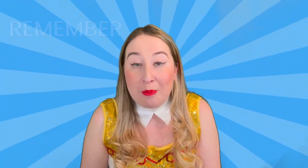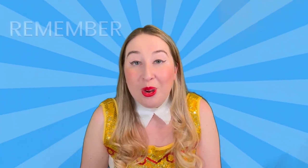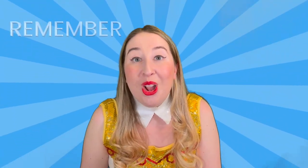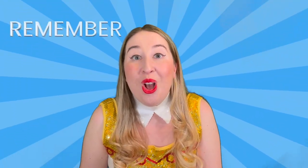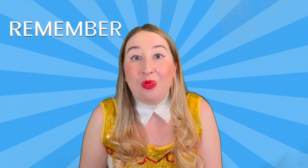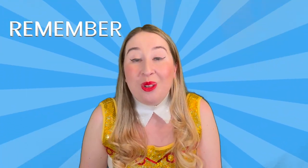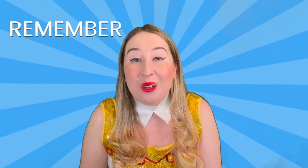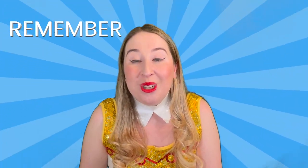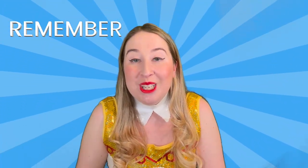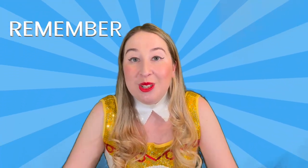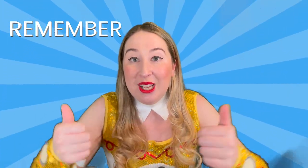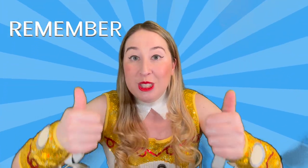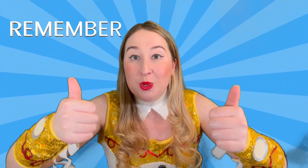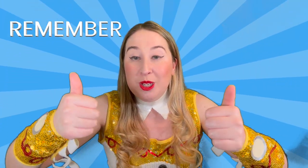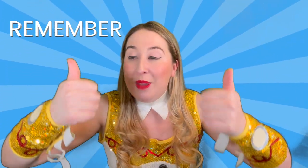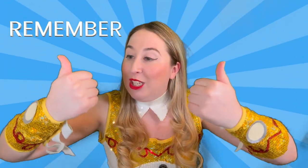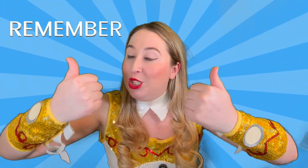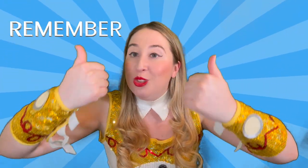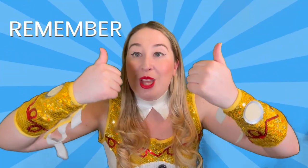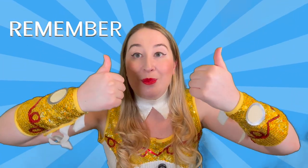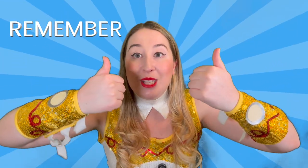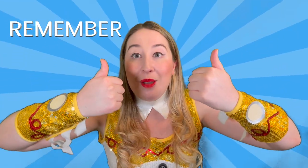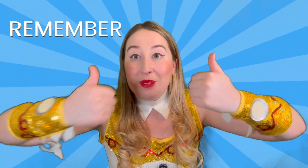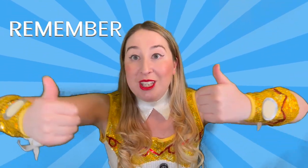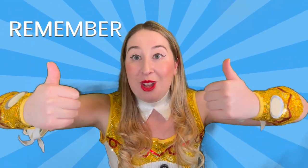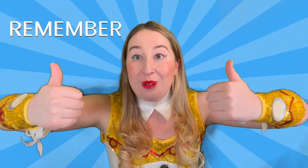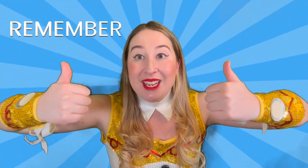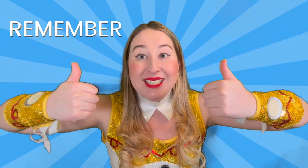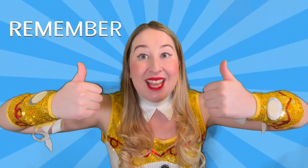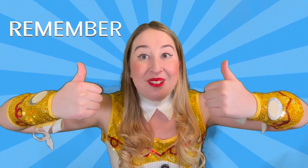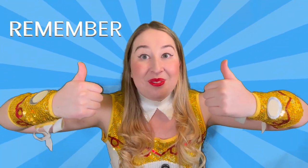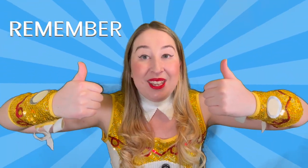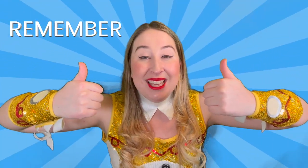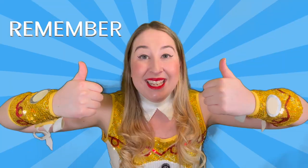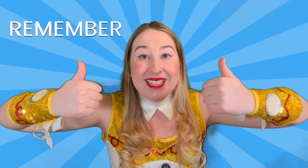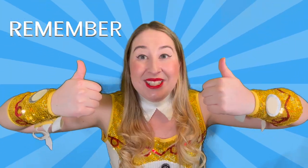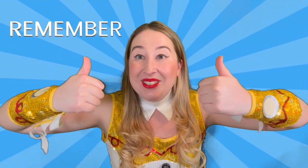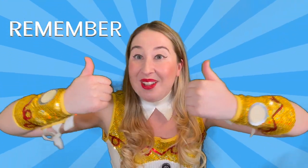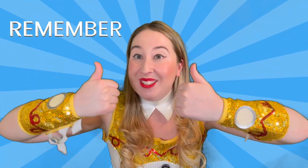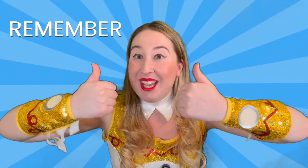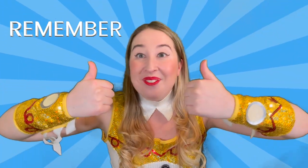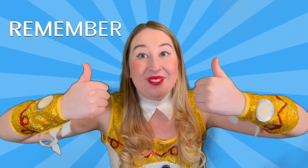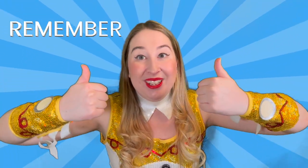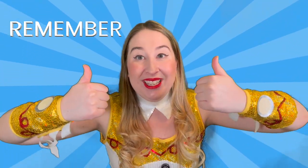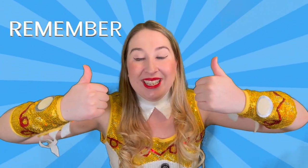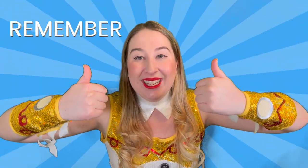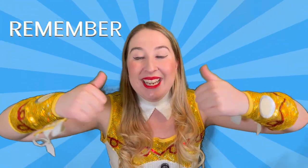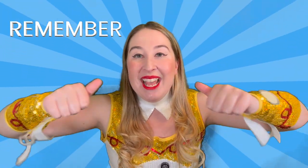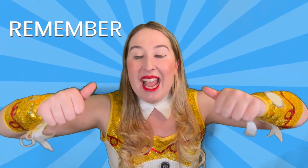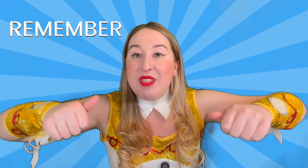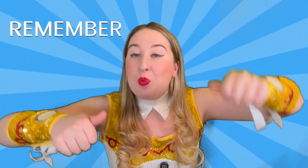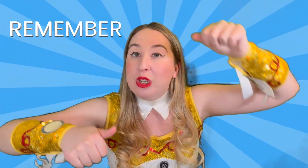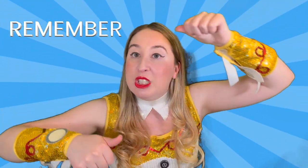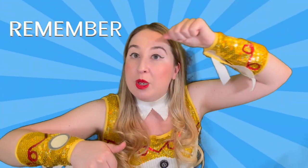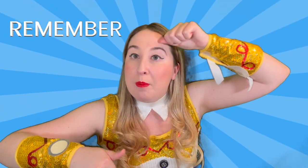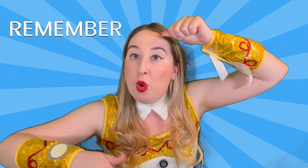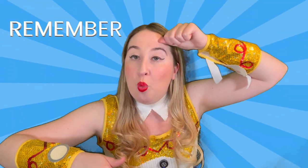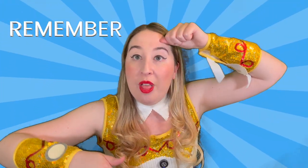remember, what we're going to do is we're going to make 2 thumbs up. Can y'all practice that with me? 2 thumbs up, very good. And then we're just going to put 1